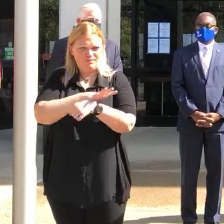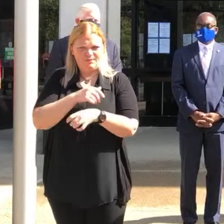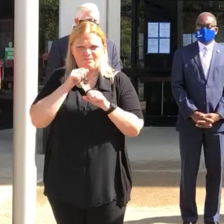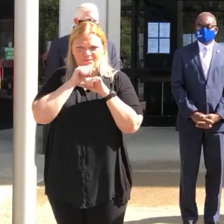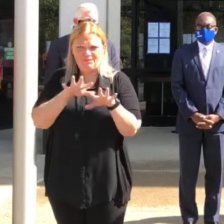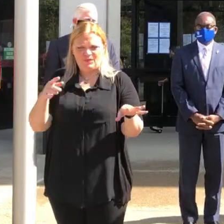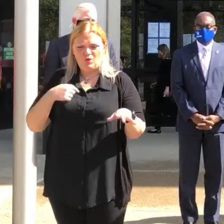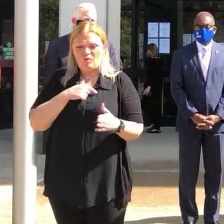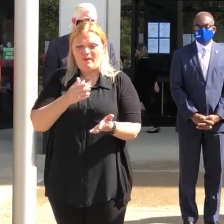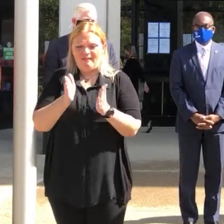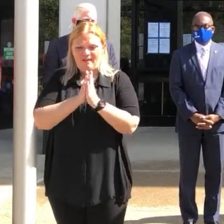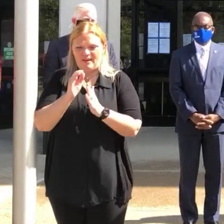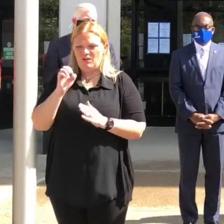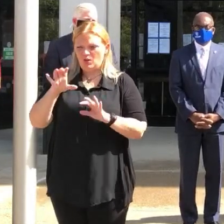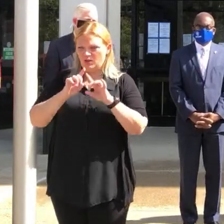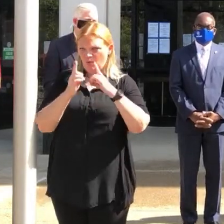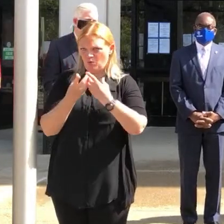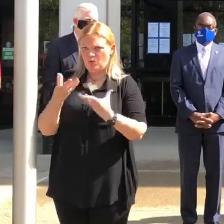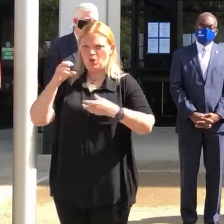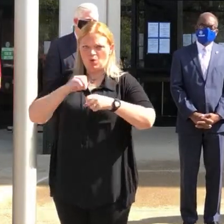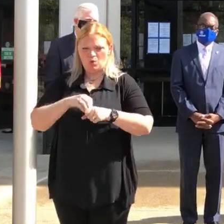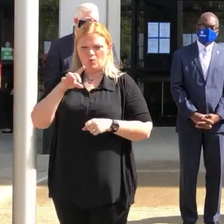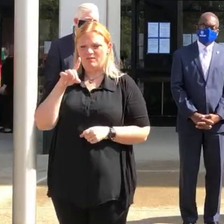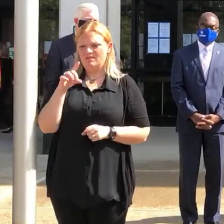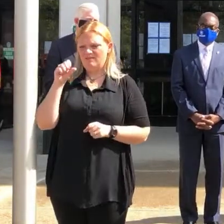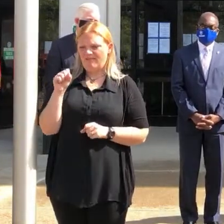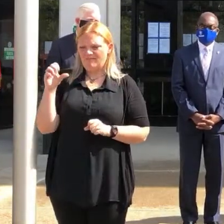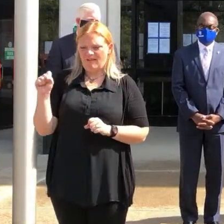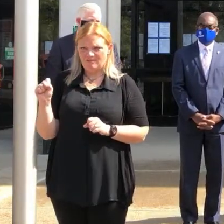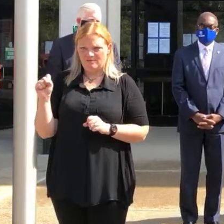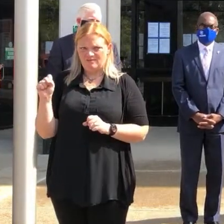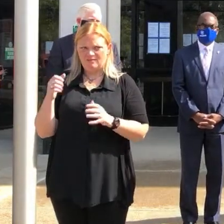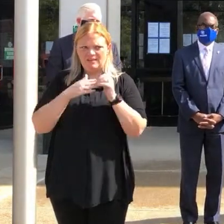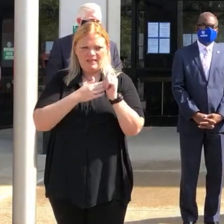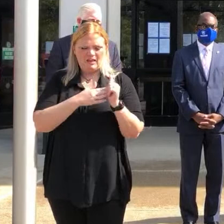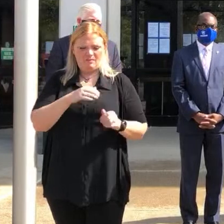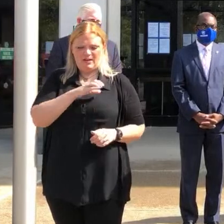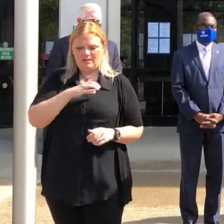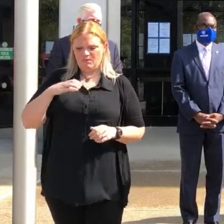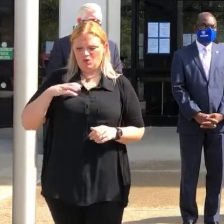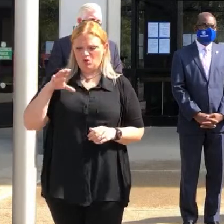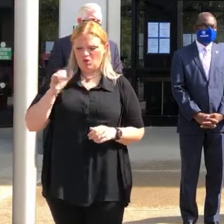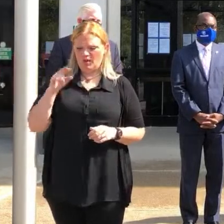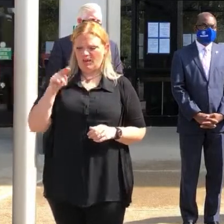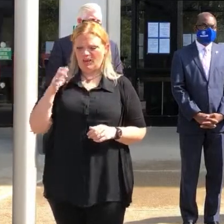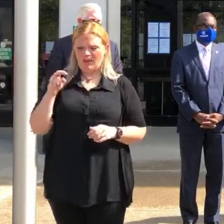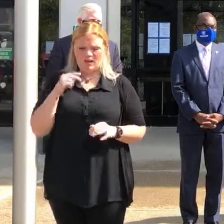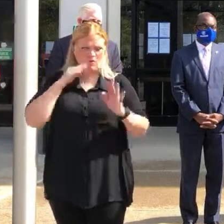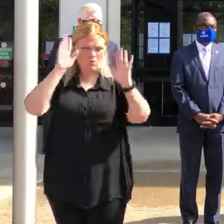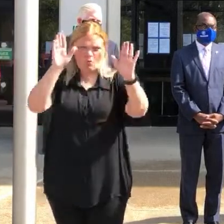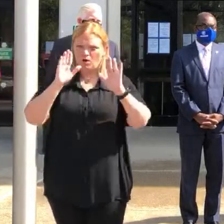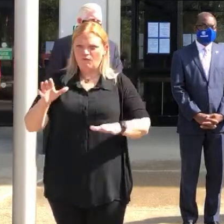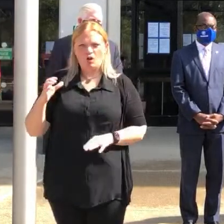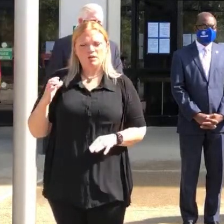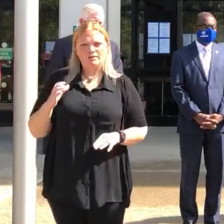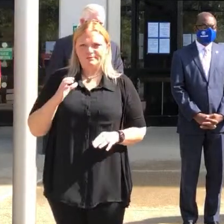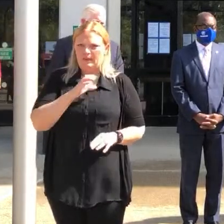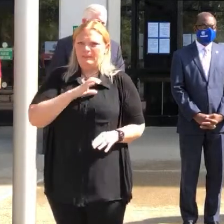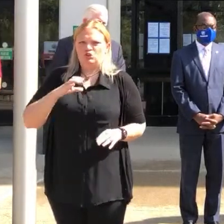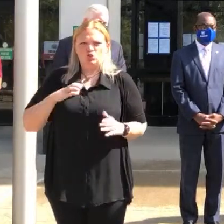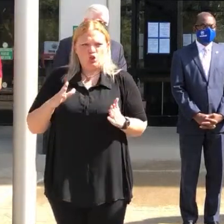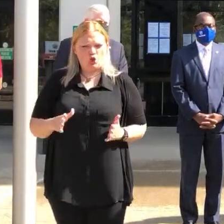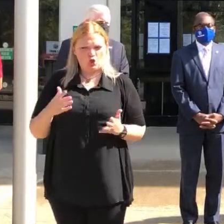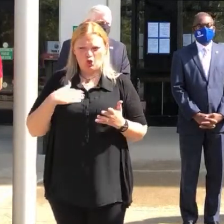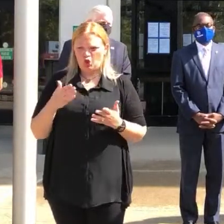asked Erie County departments, including the Department of Social Services, led by Commissioner Cannon, wonderful commissioner and a wonderful asset to